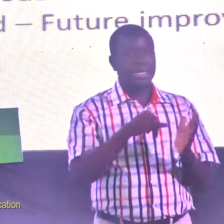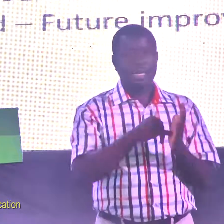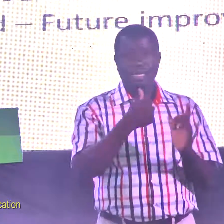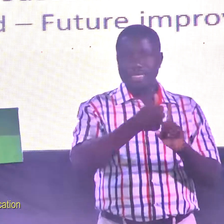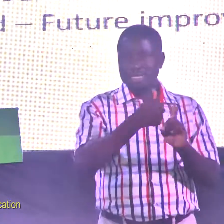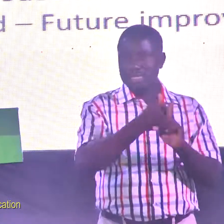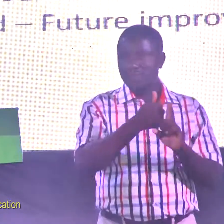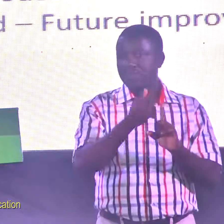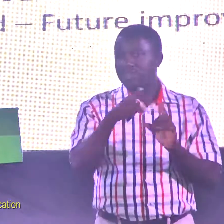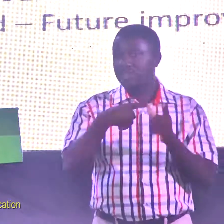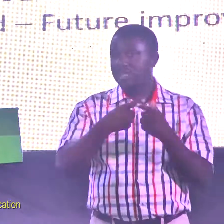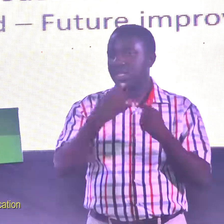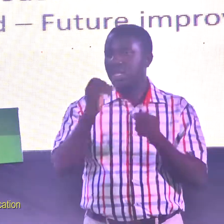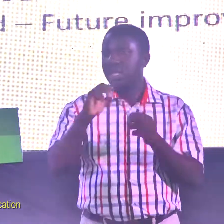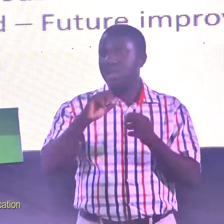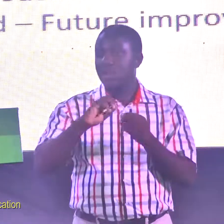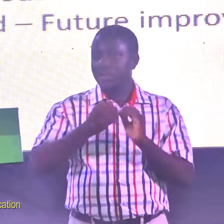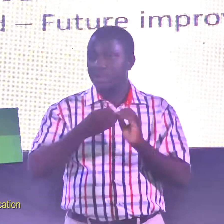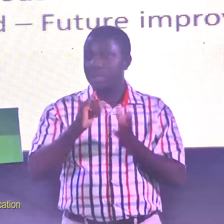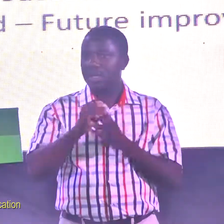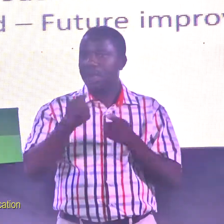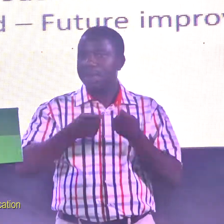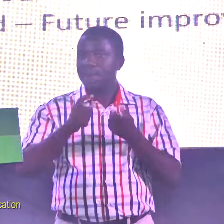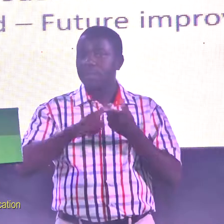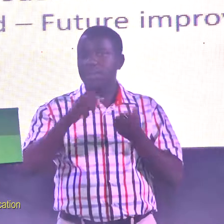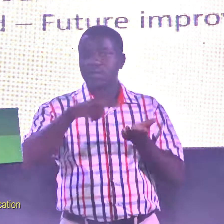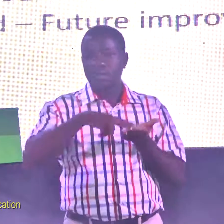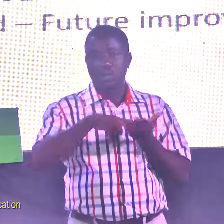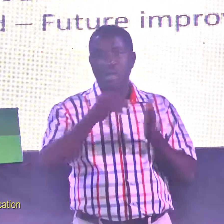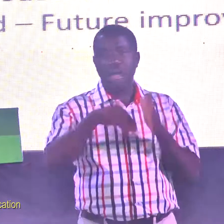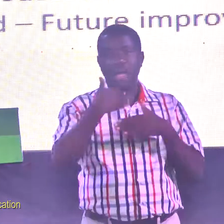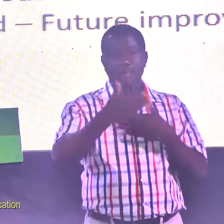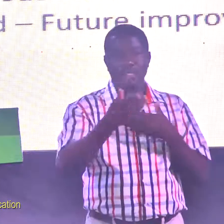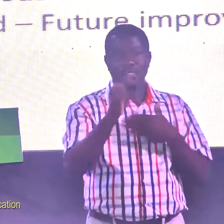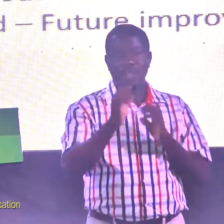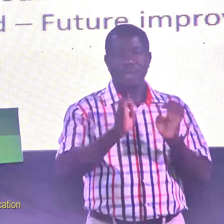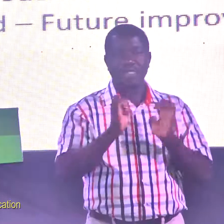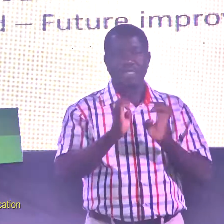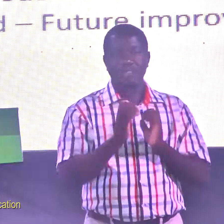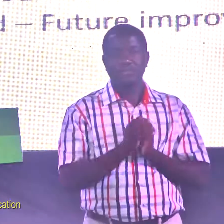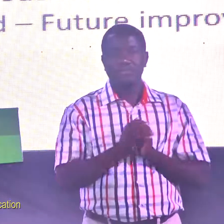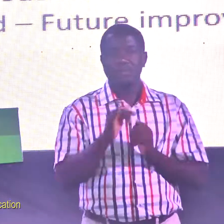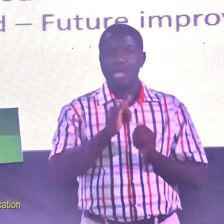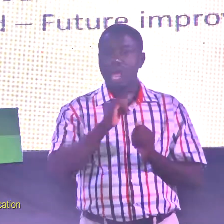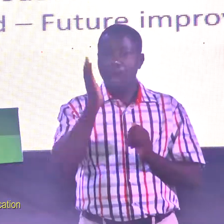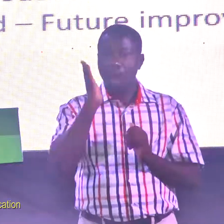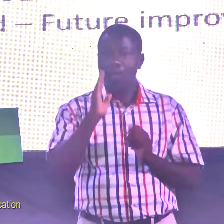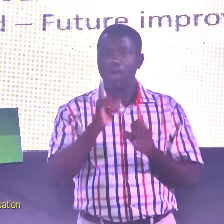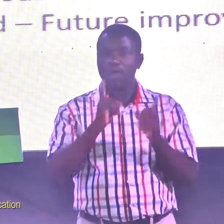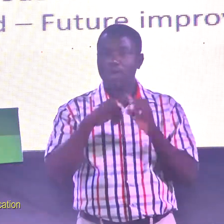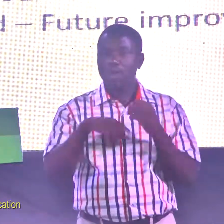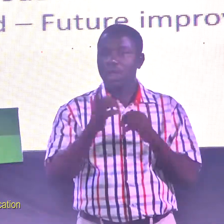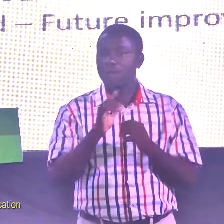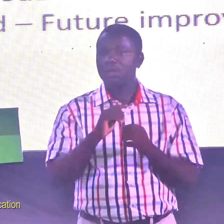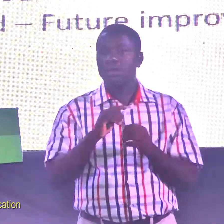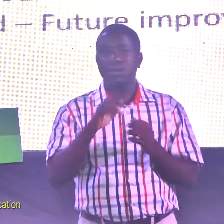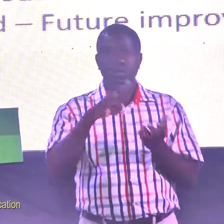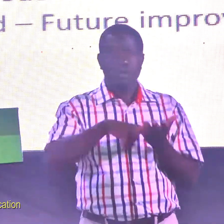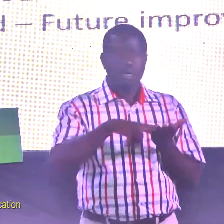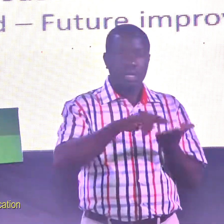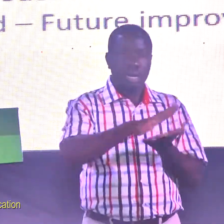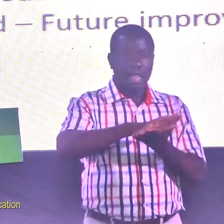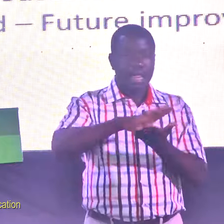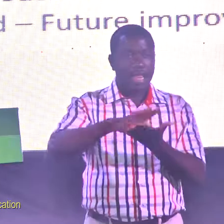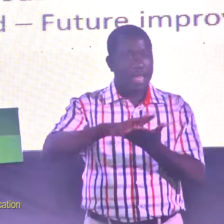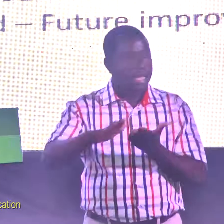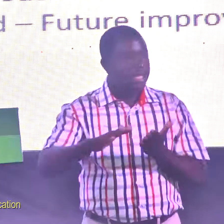numbers that we managed to register after the exercise. I'll talk about the register cleaning, the removal